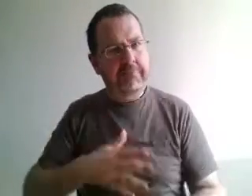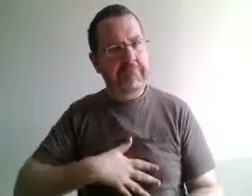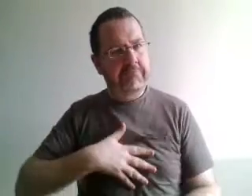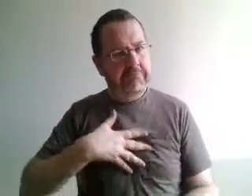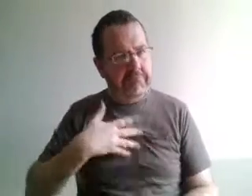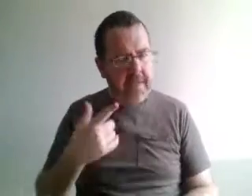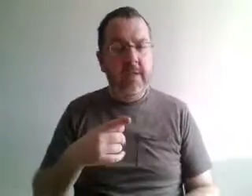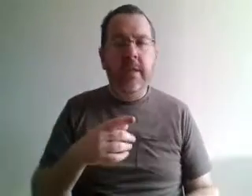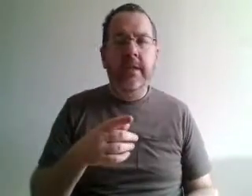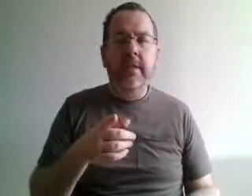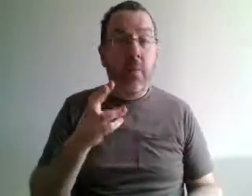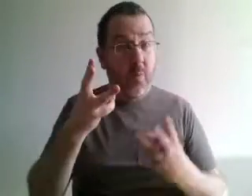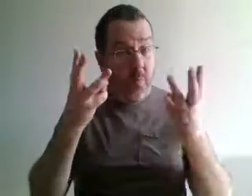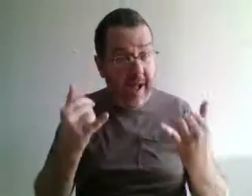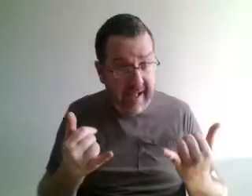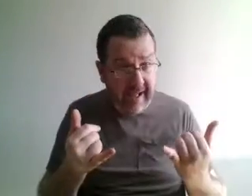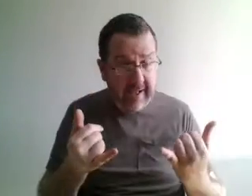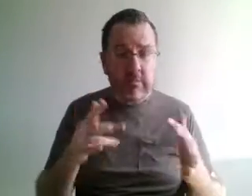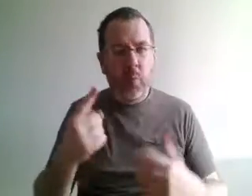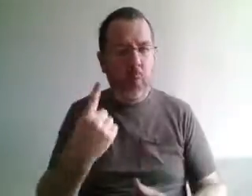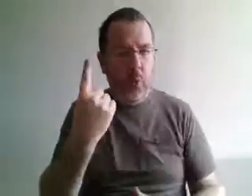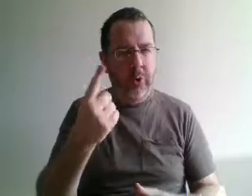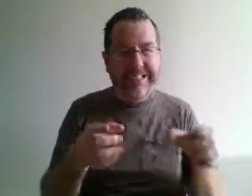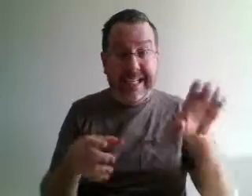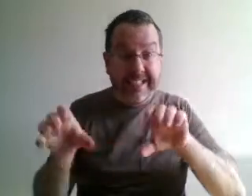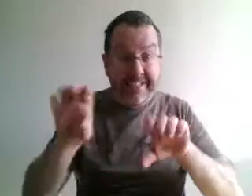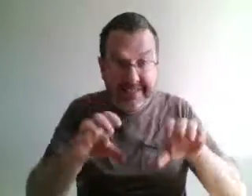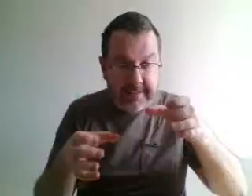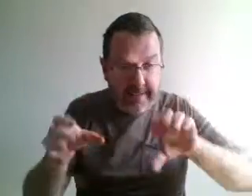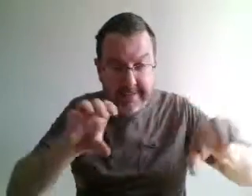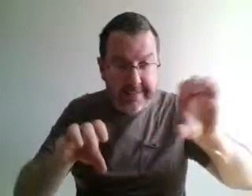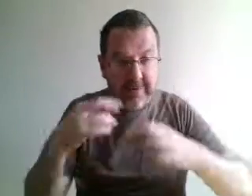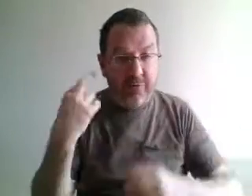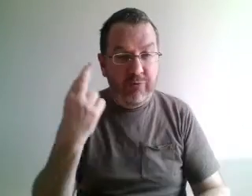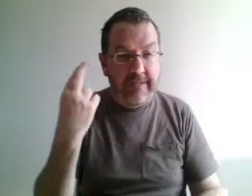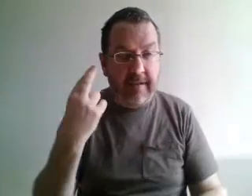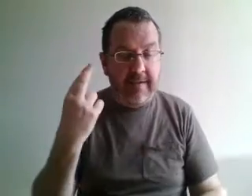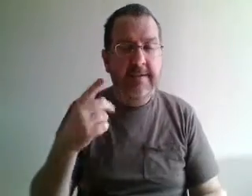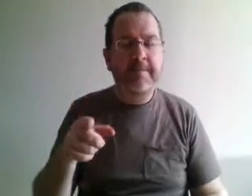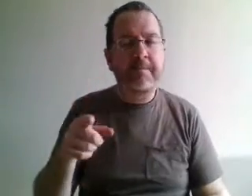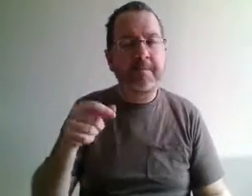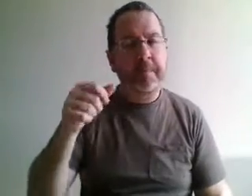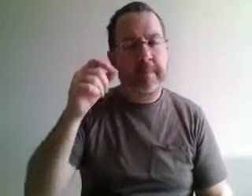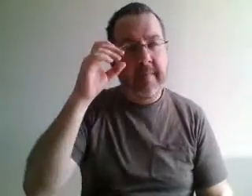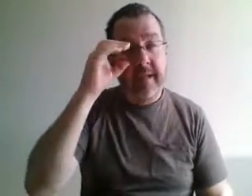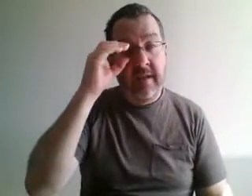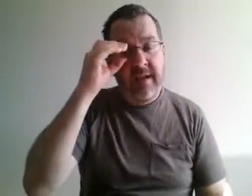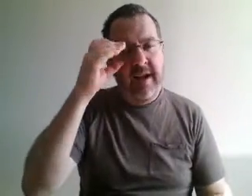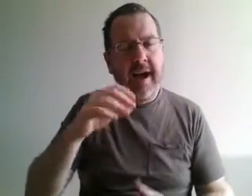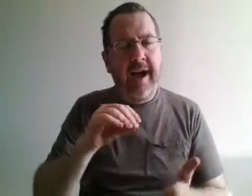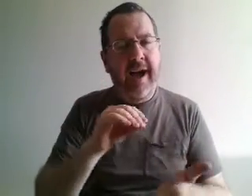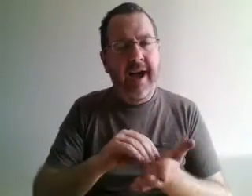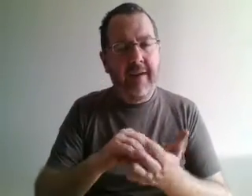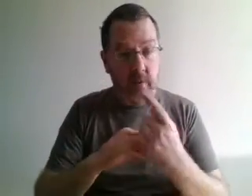the potential explanation for that is that the olfactory bulb, which is an area that lies just above your nose going into the brain,